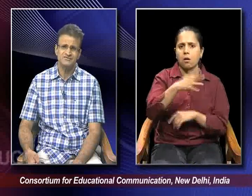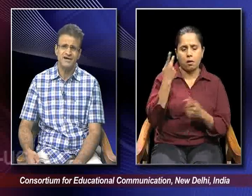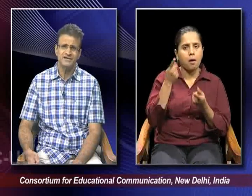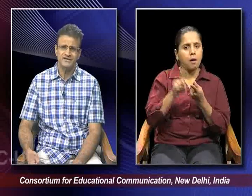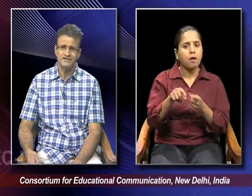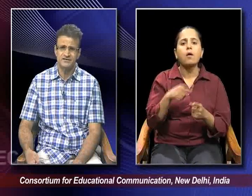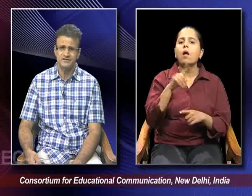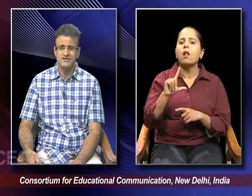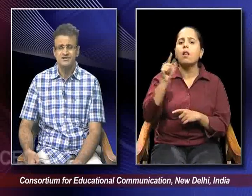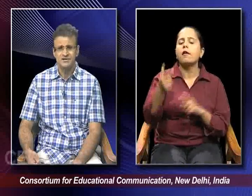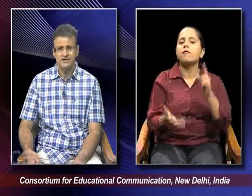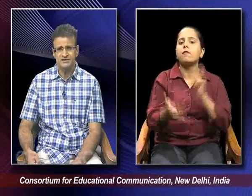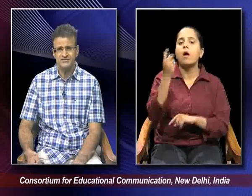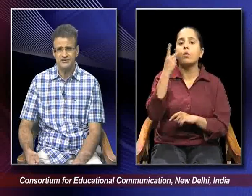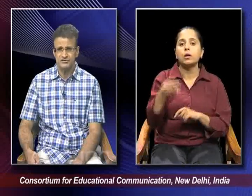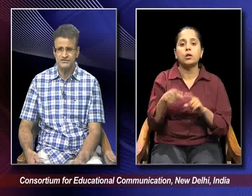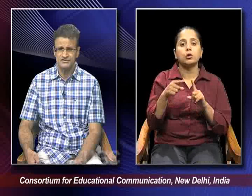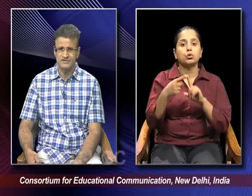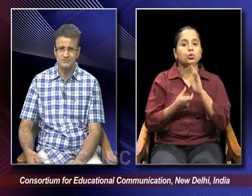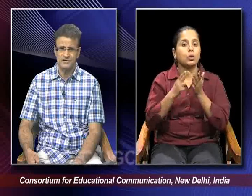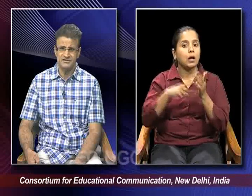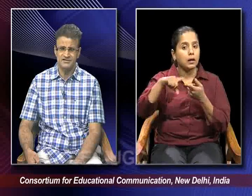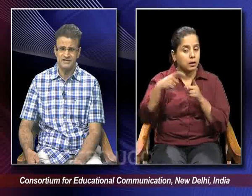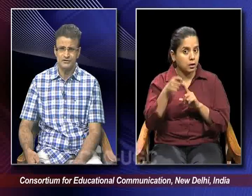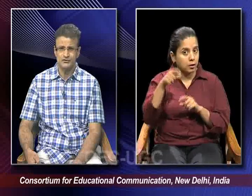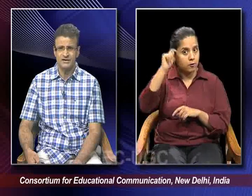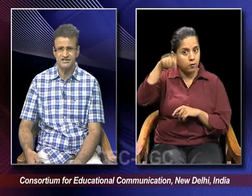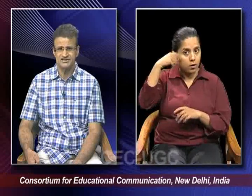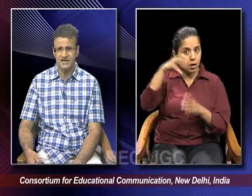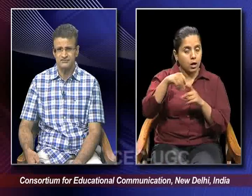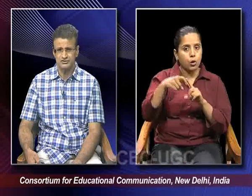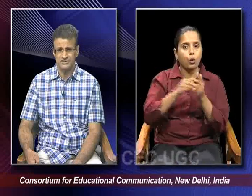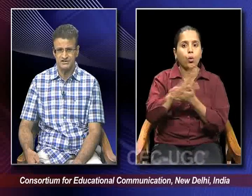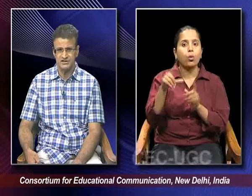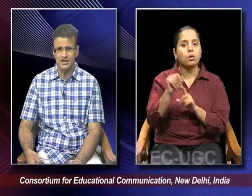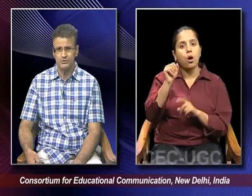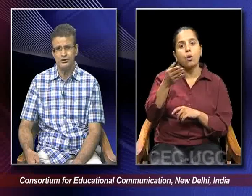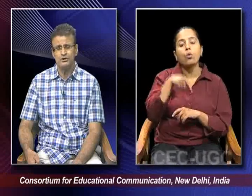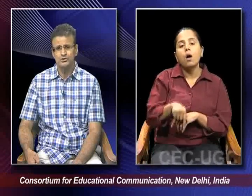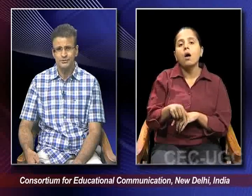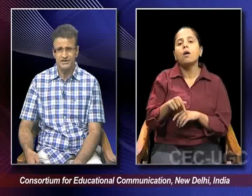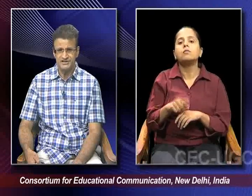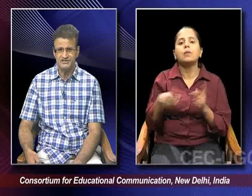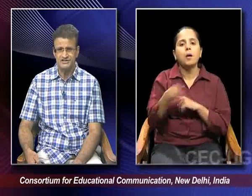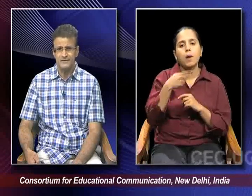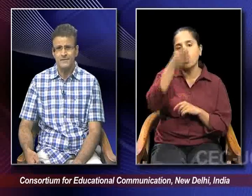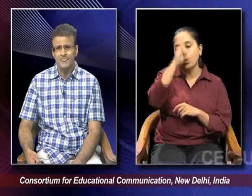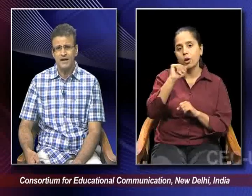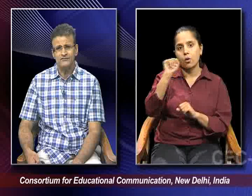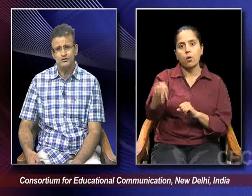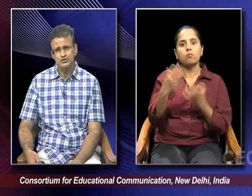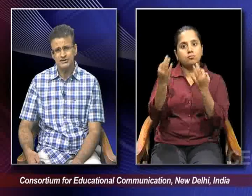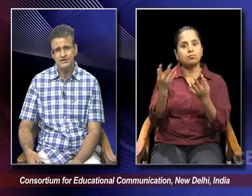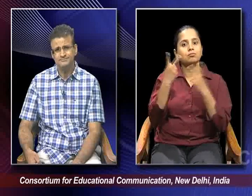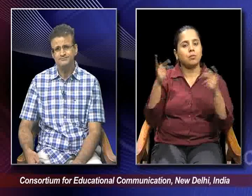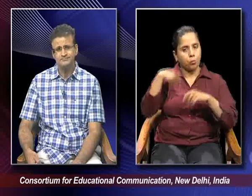later find that a truncated version of this film under the title of Khuda Ki Shaan was later allowed to be released. We